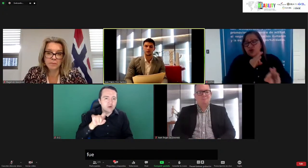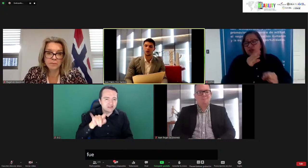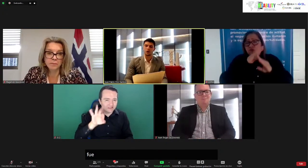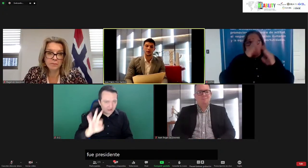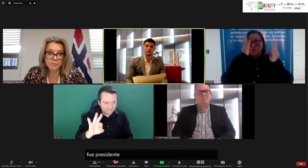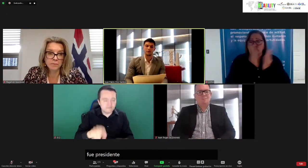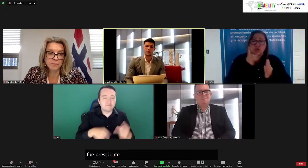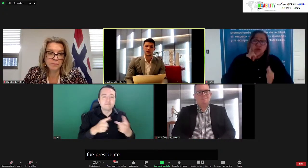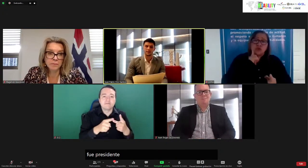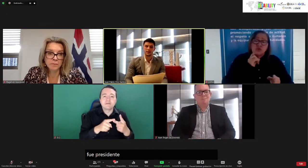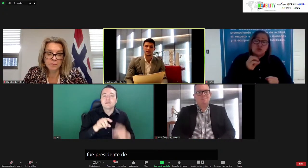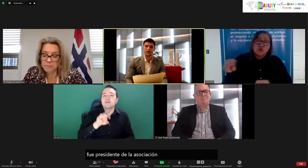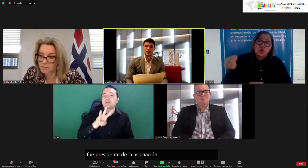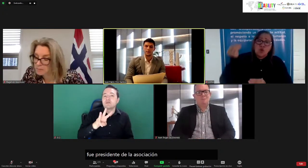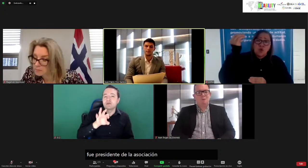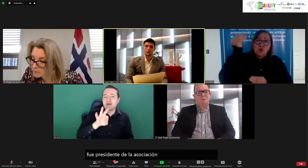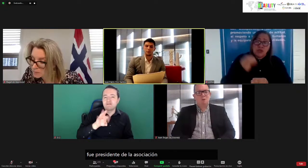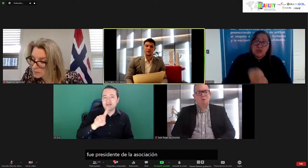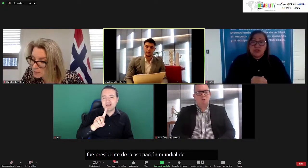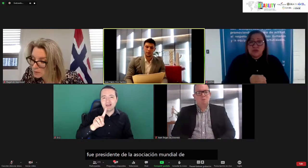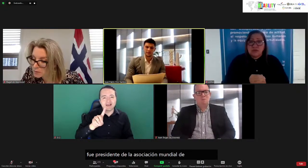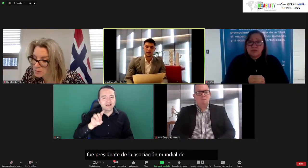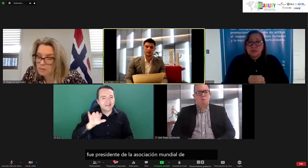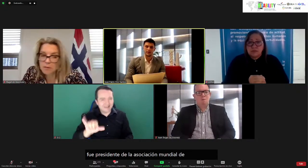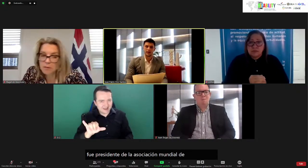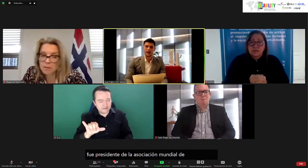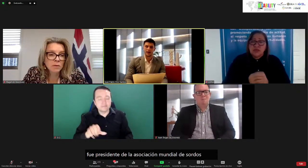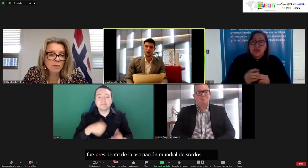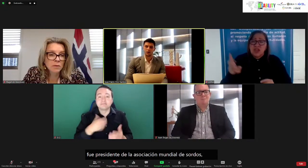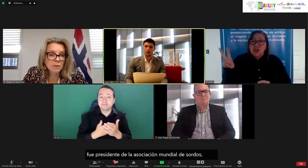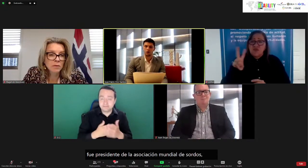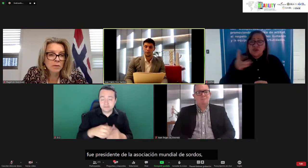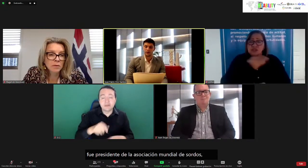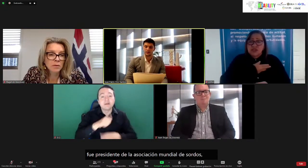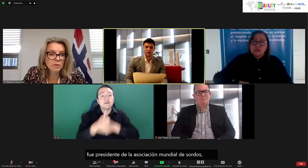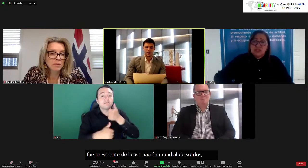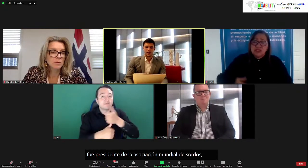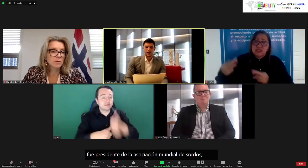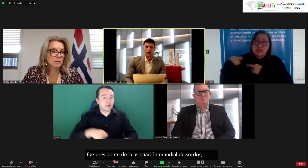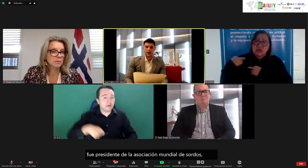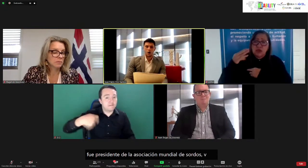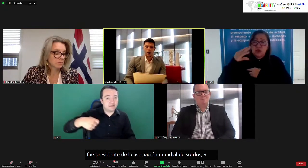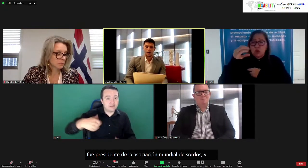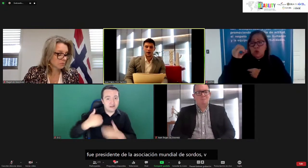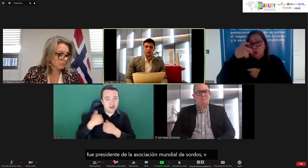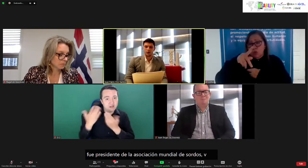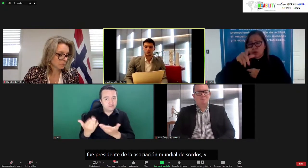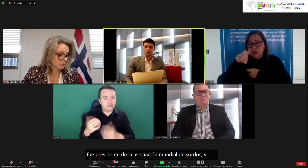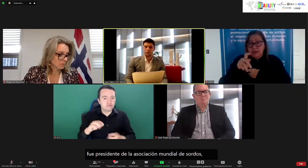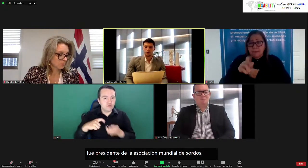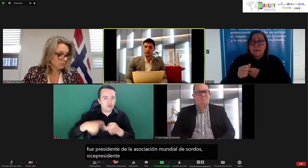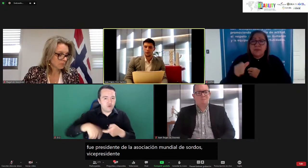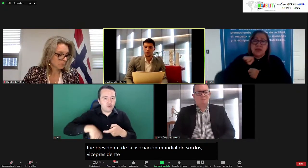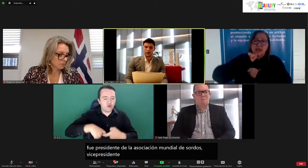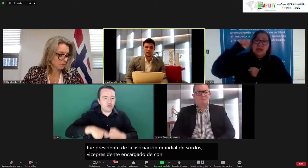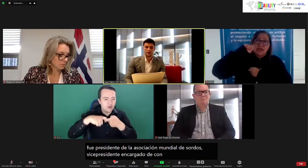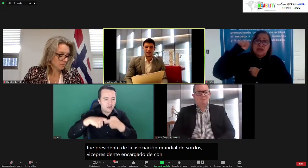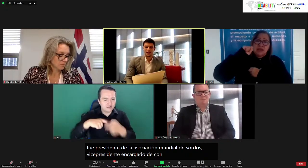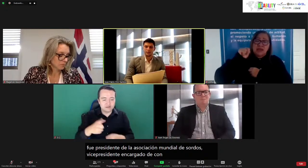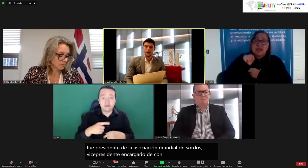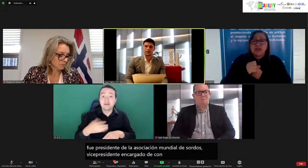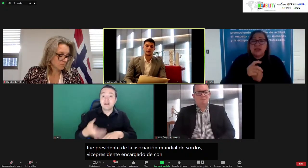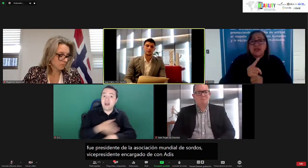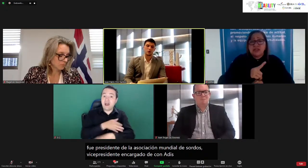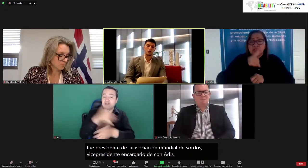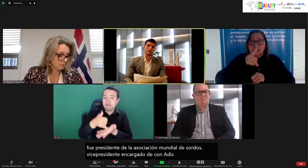of the global organization of death and he was the acting vp of